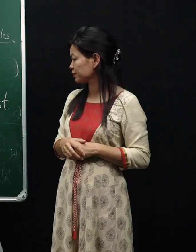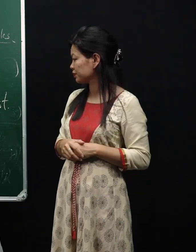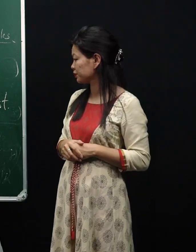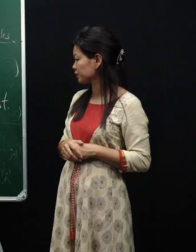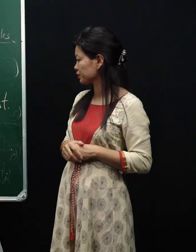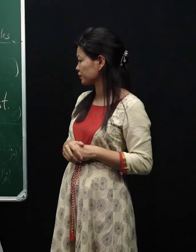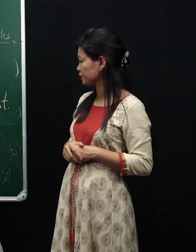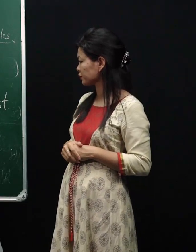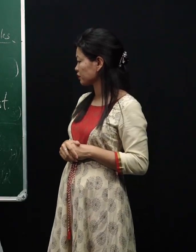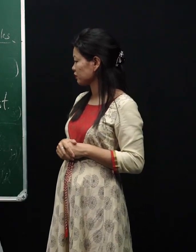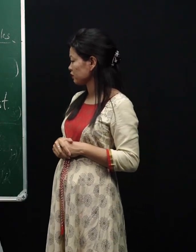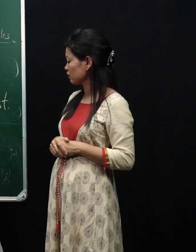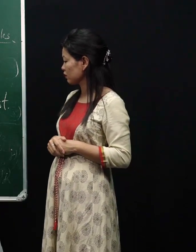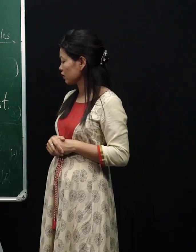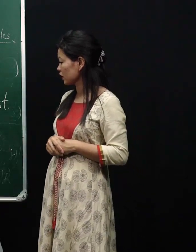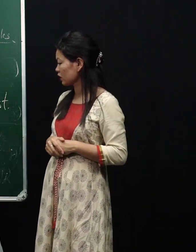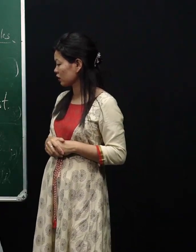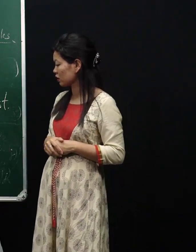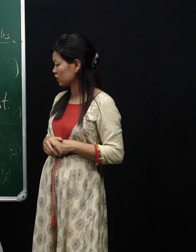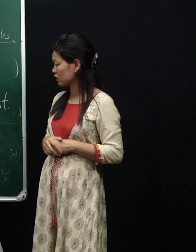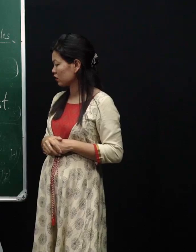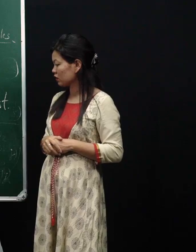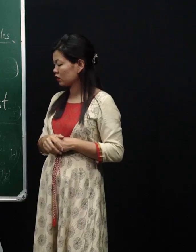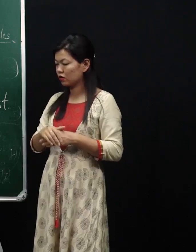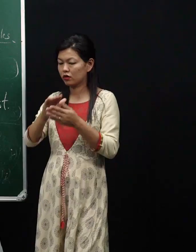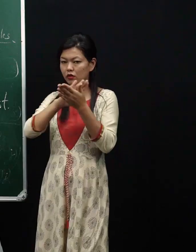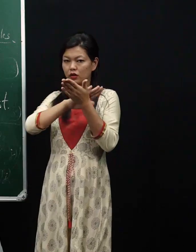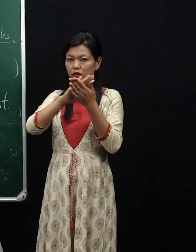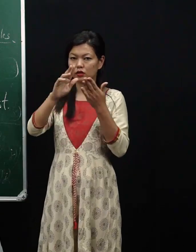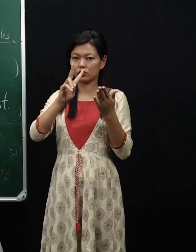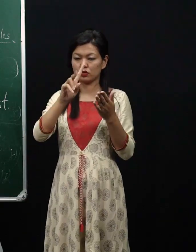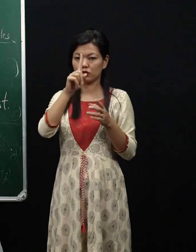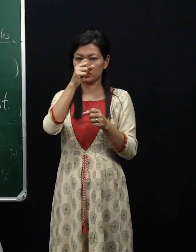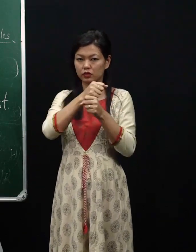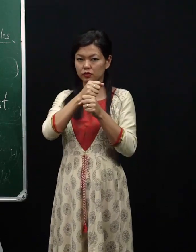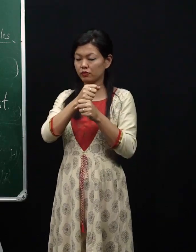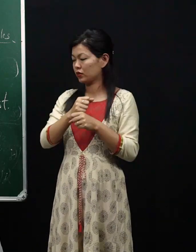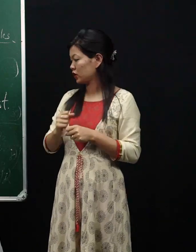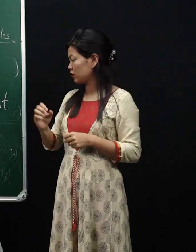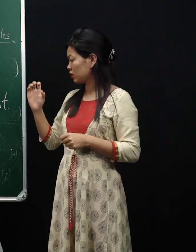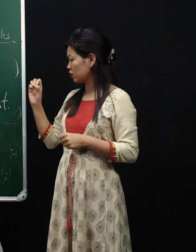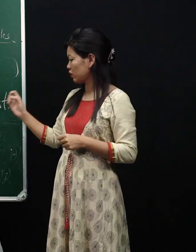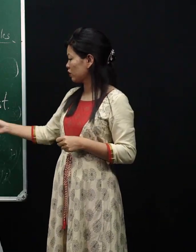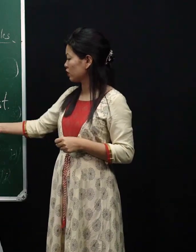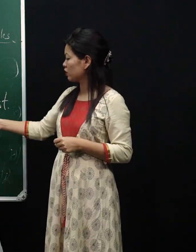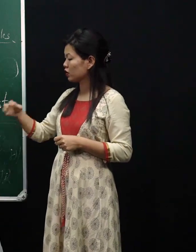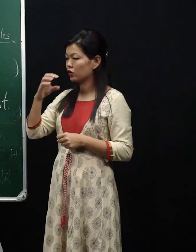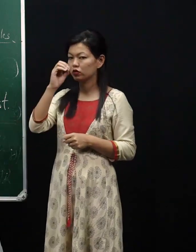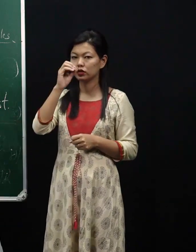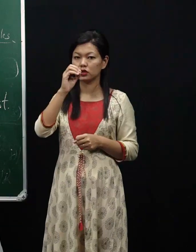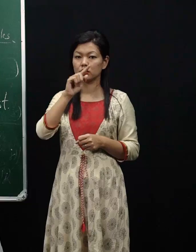Hydrogen, it is 1 gram. And then oxygen, it is 16 gram. But how many hydrogen atoms are there